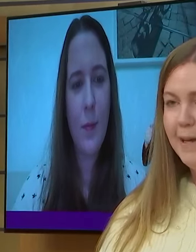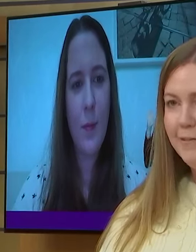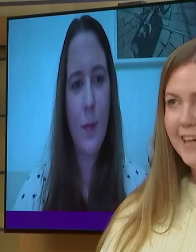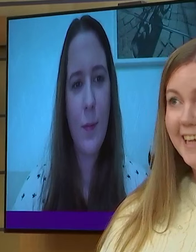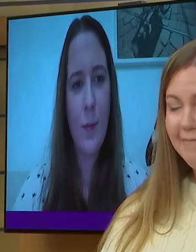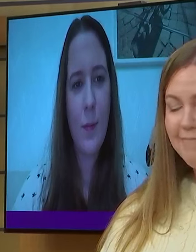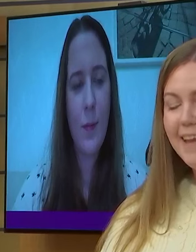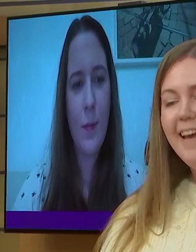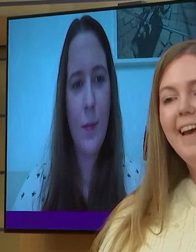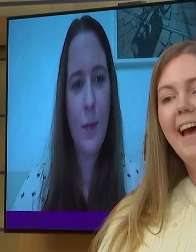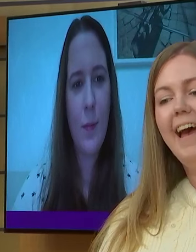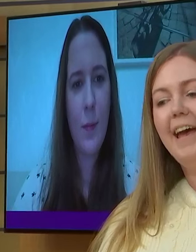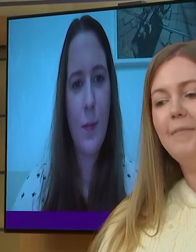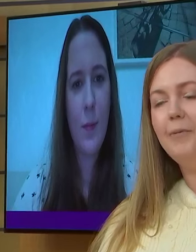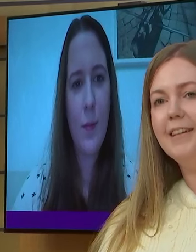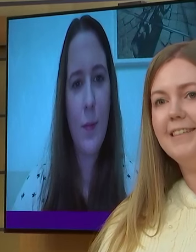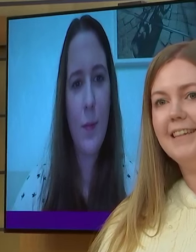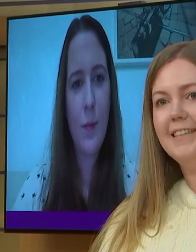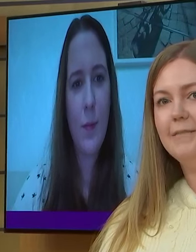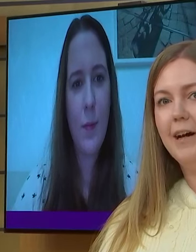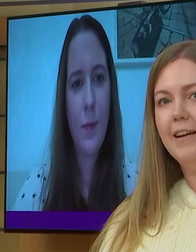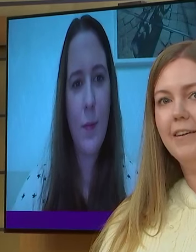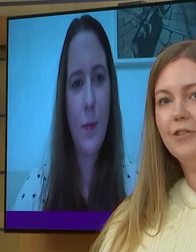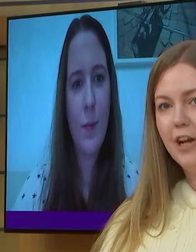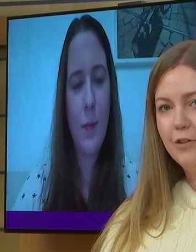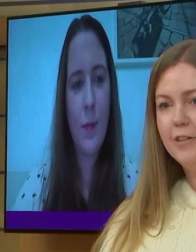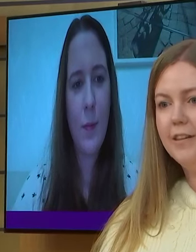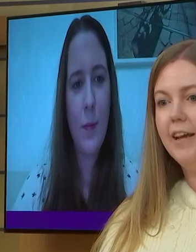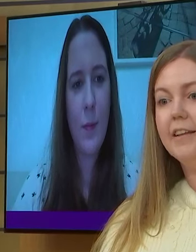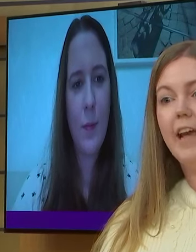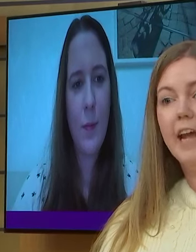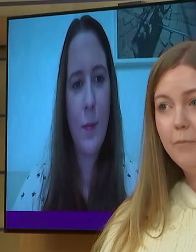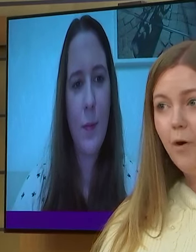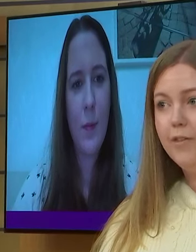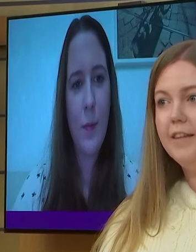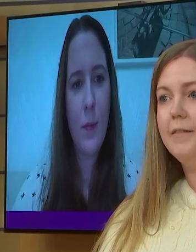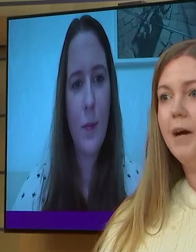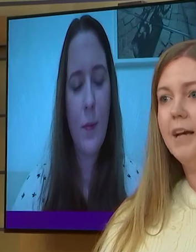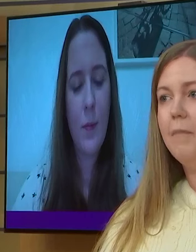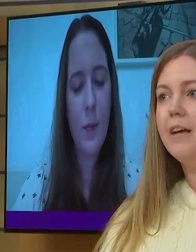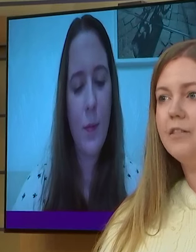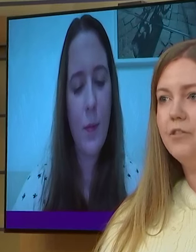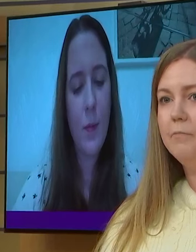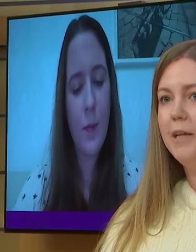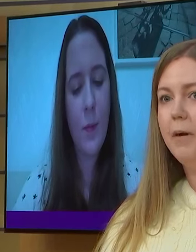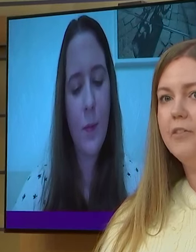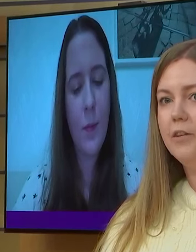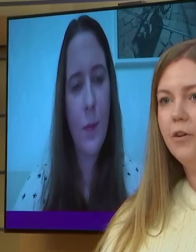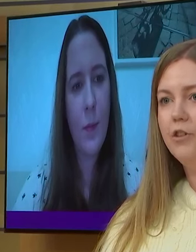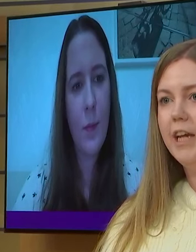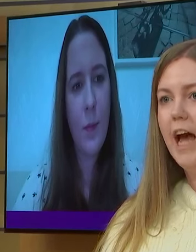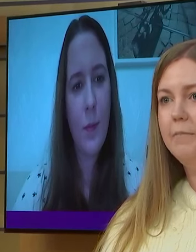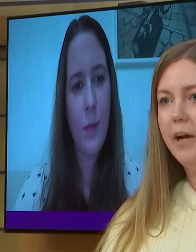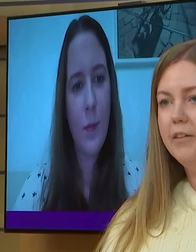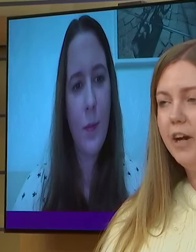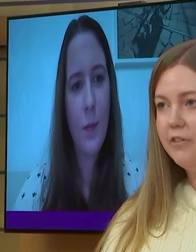talk me out of it again. I went and did my undergraduate at Heriot Watt, and then did my master's in marine